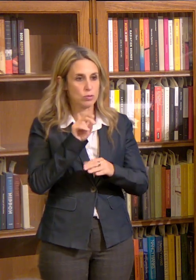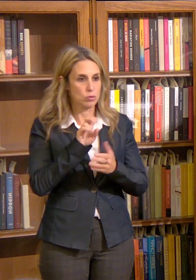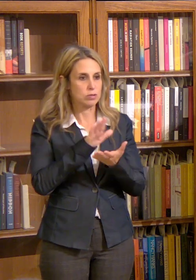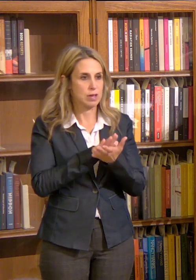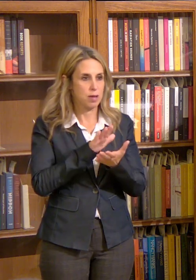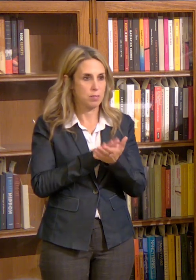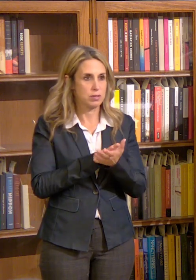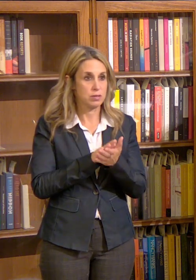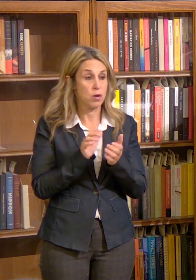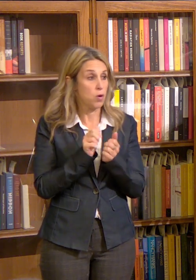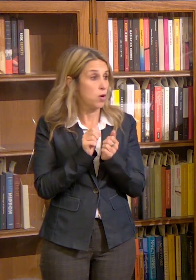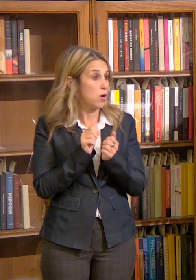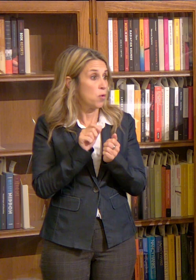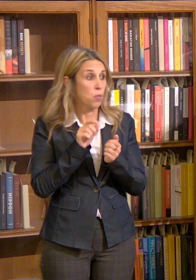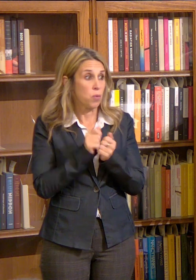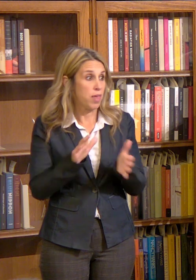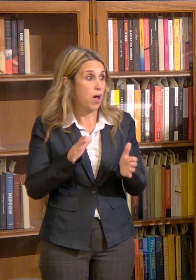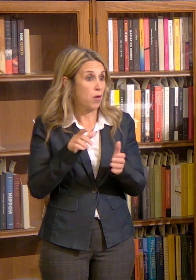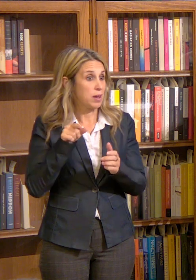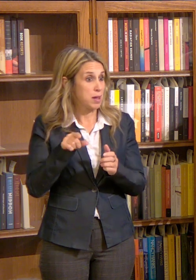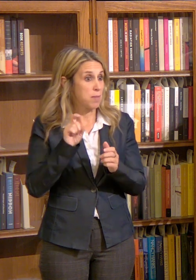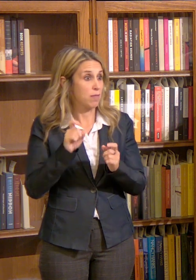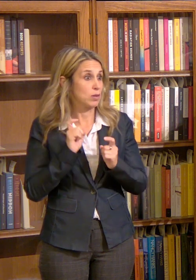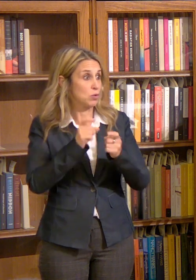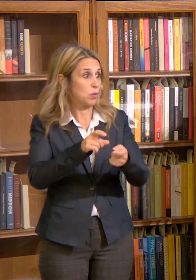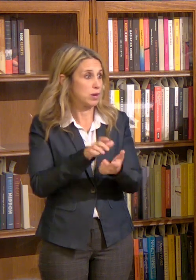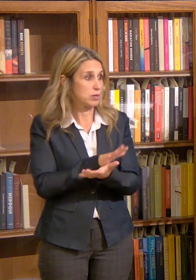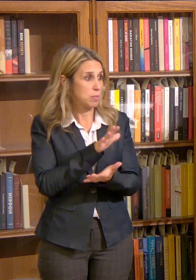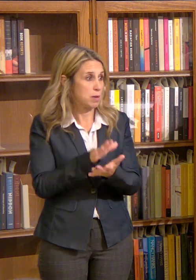donated his papers to the library in